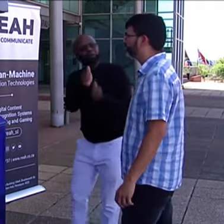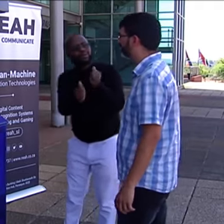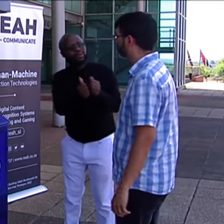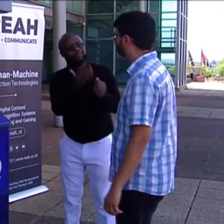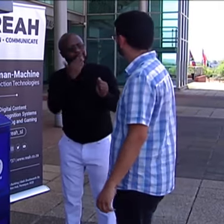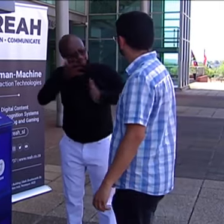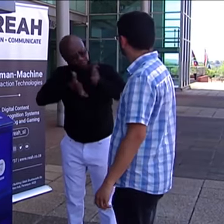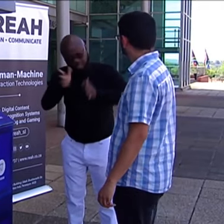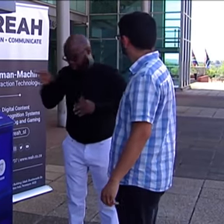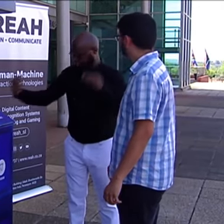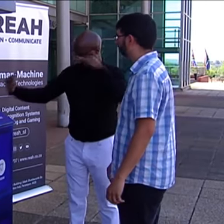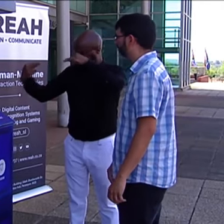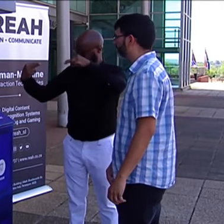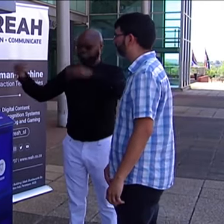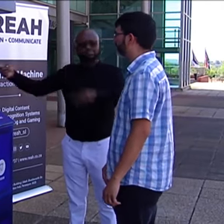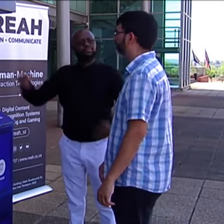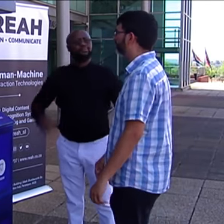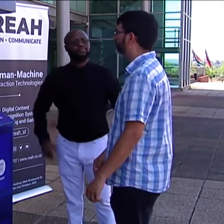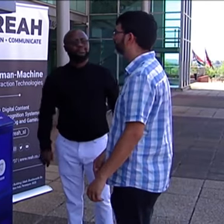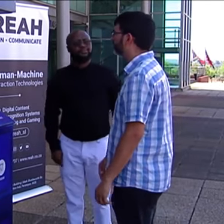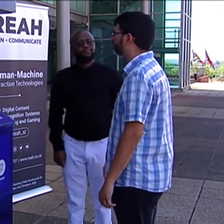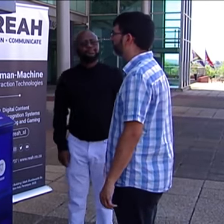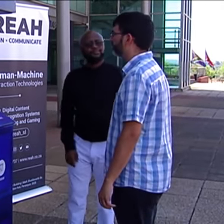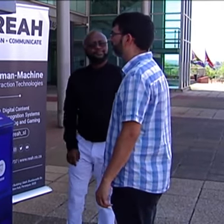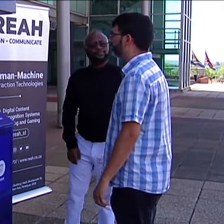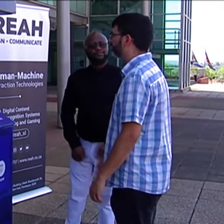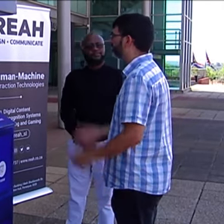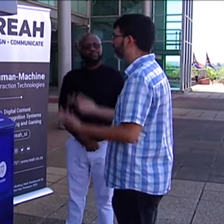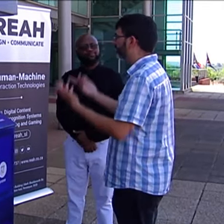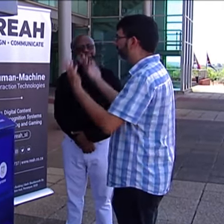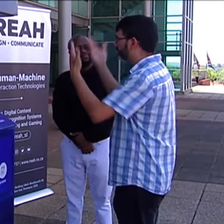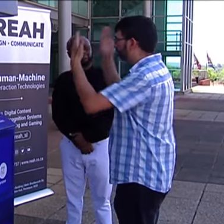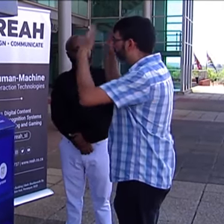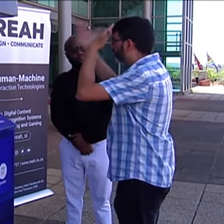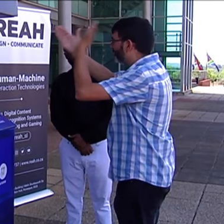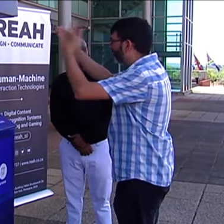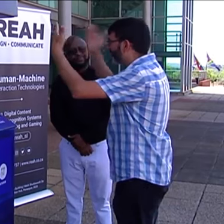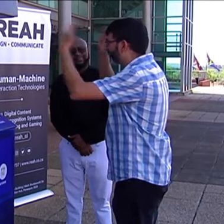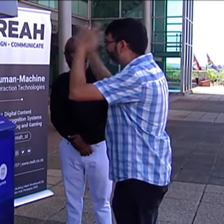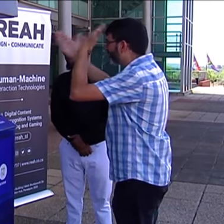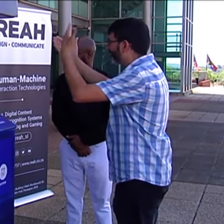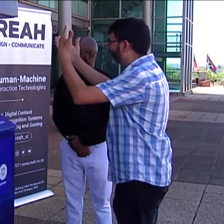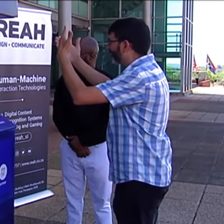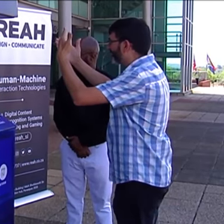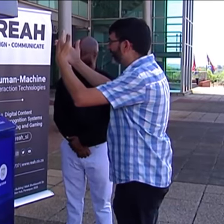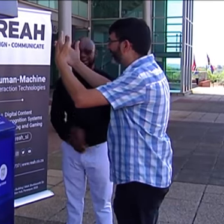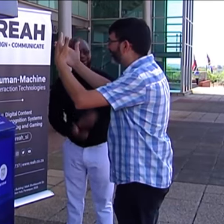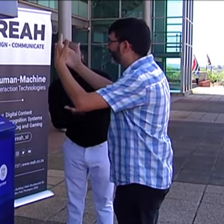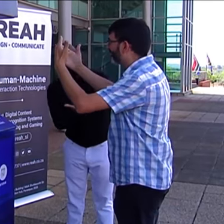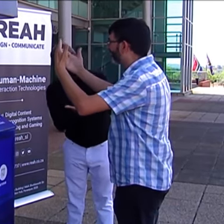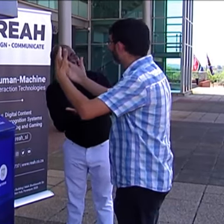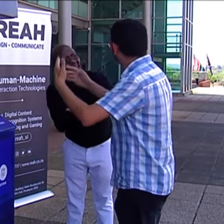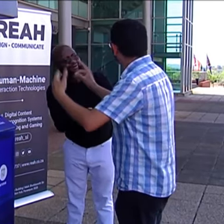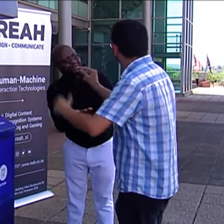make withdrawals, transfers, and payments, view statements, purchase airtime and electricity,